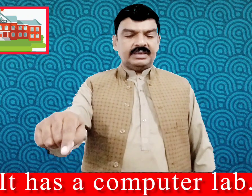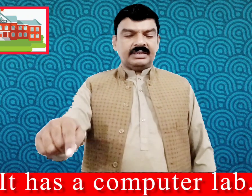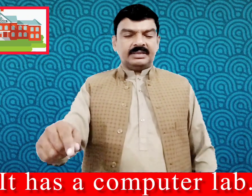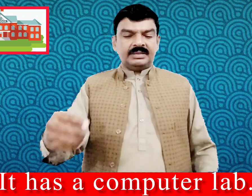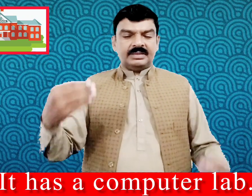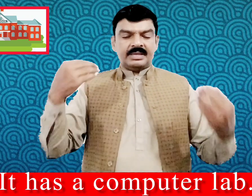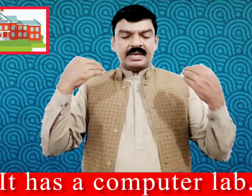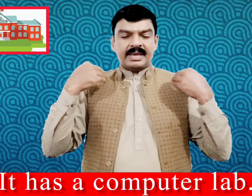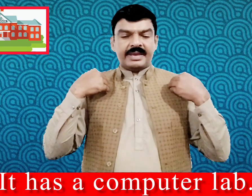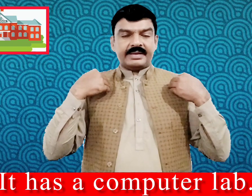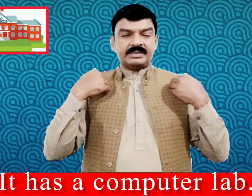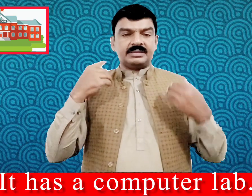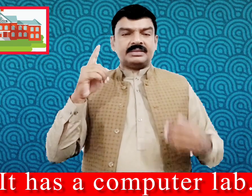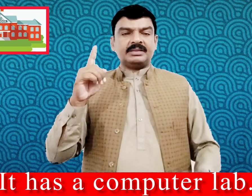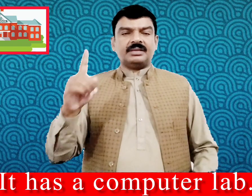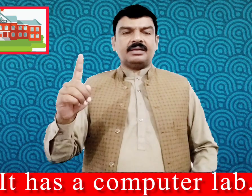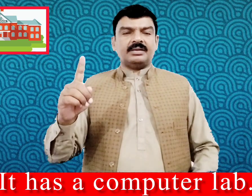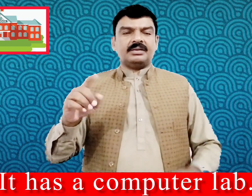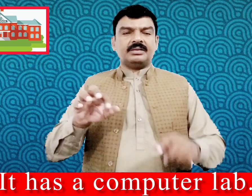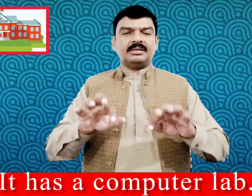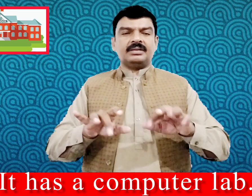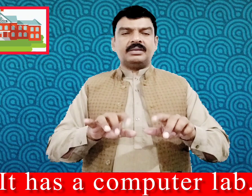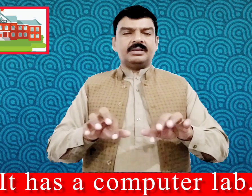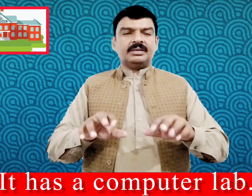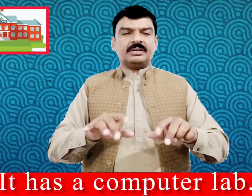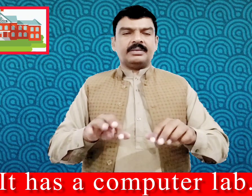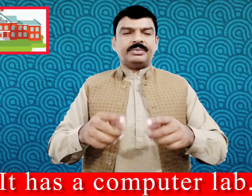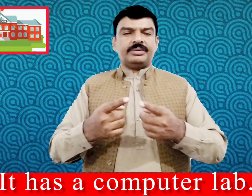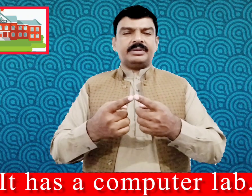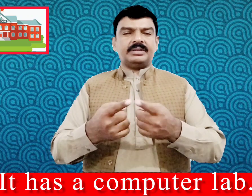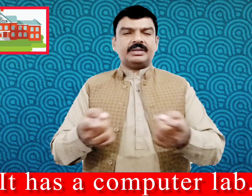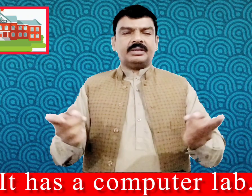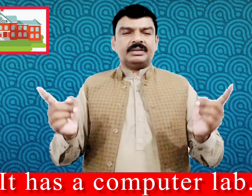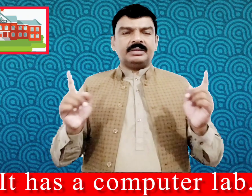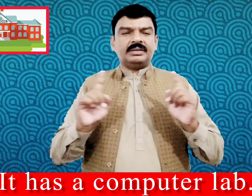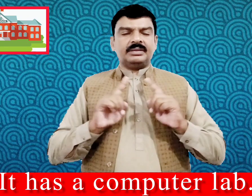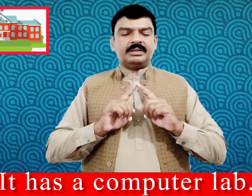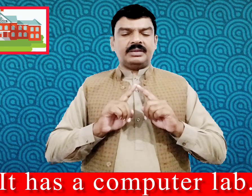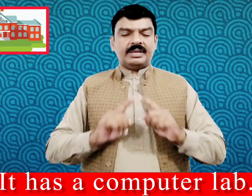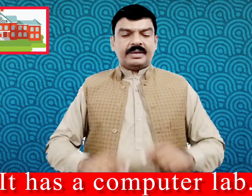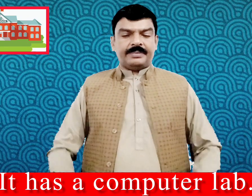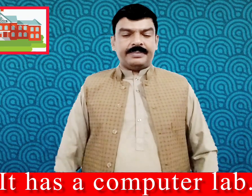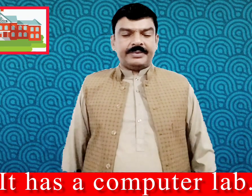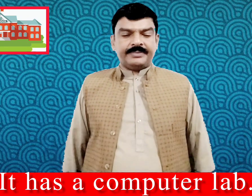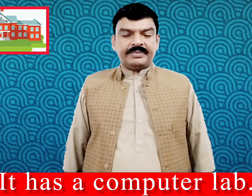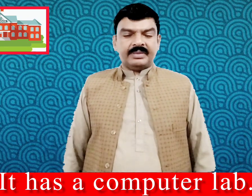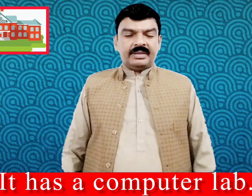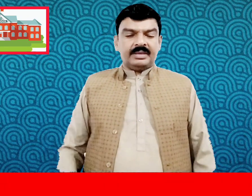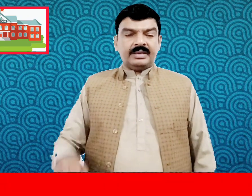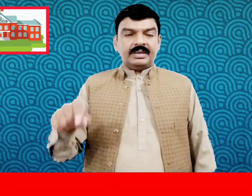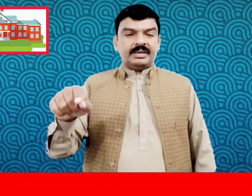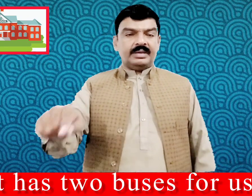It has a computer lab.